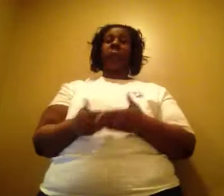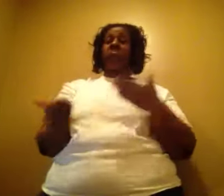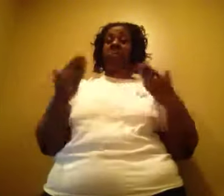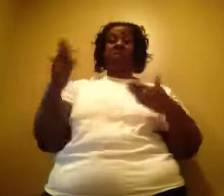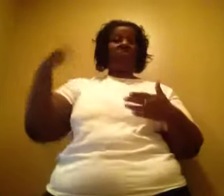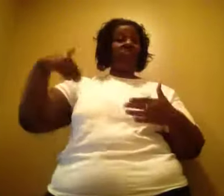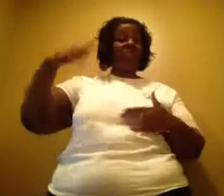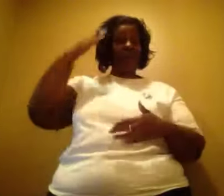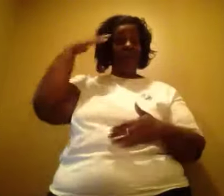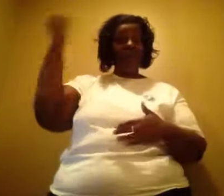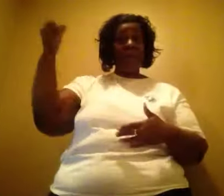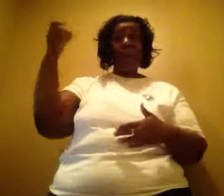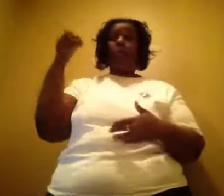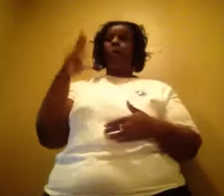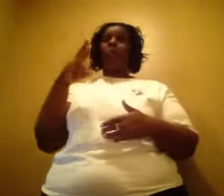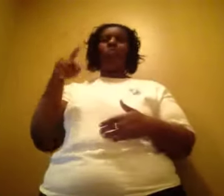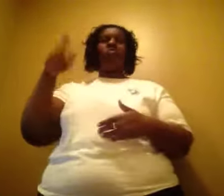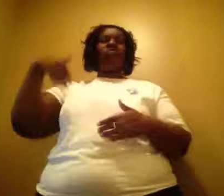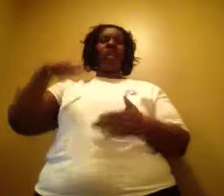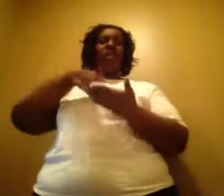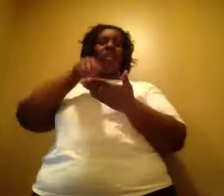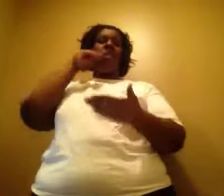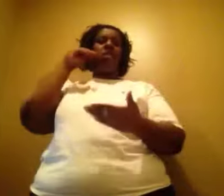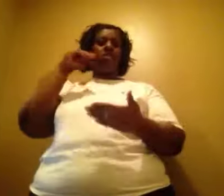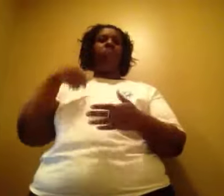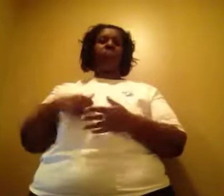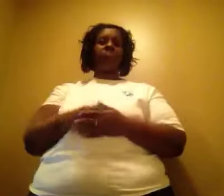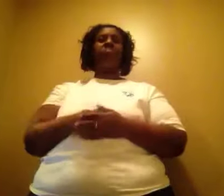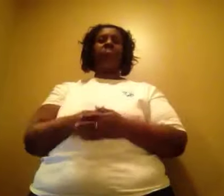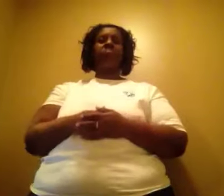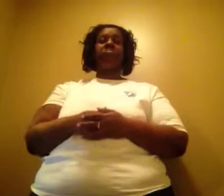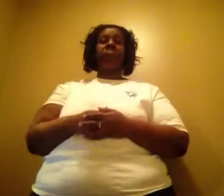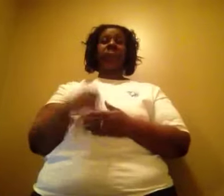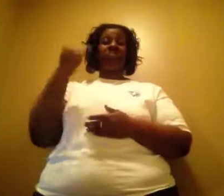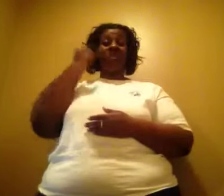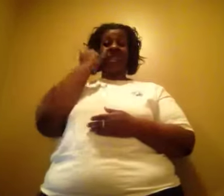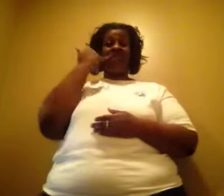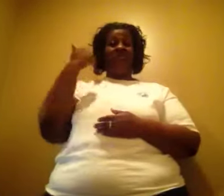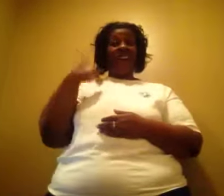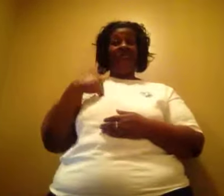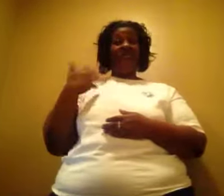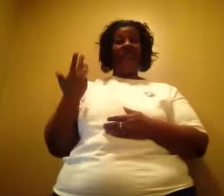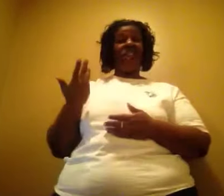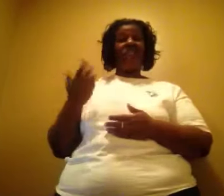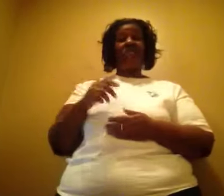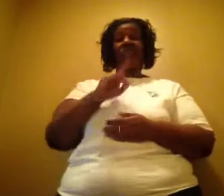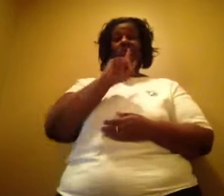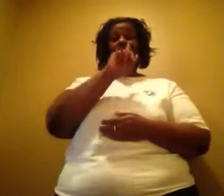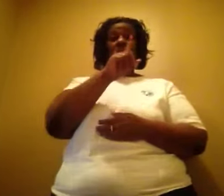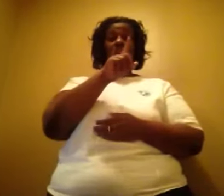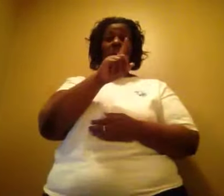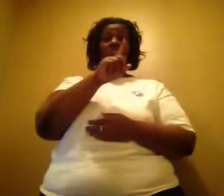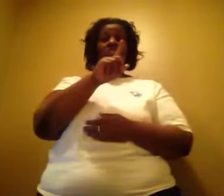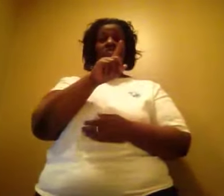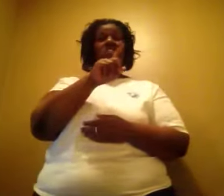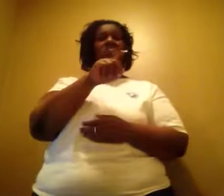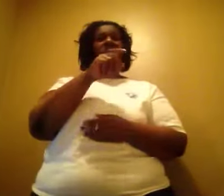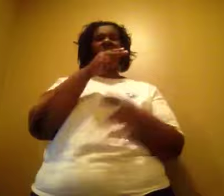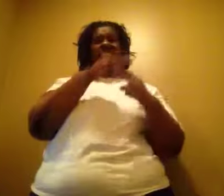or you haven't already mastered this. You say, well, if I have one, let's call that a